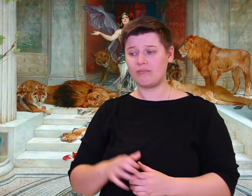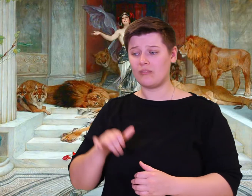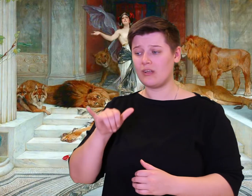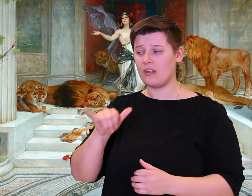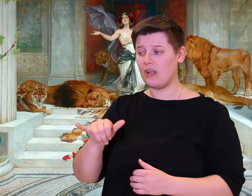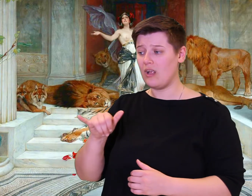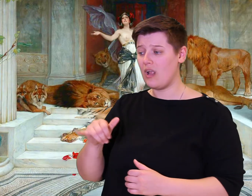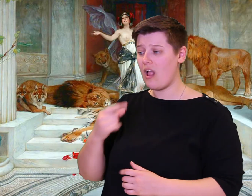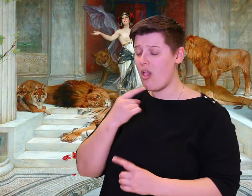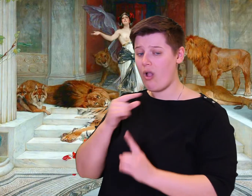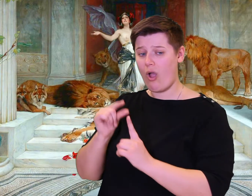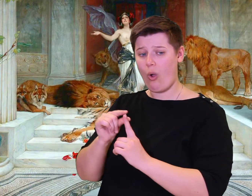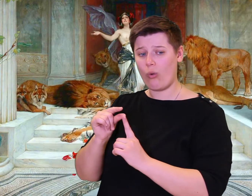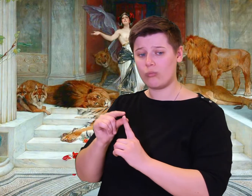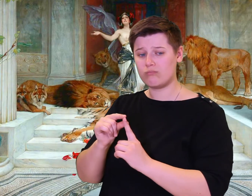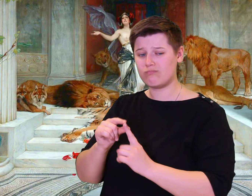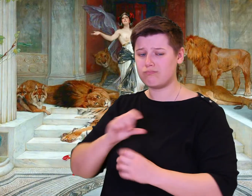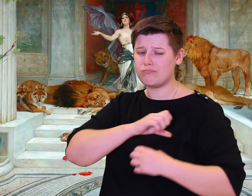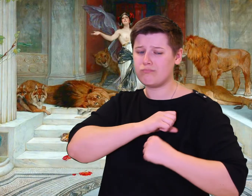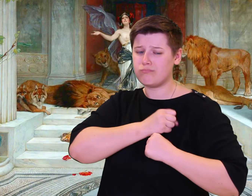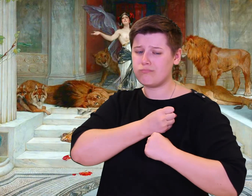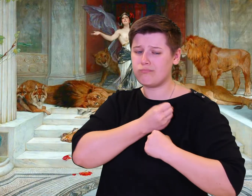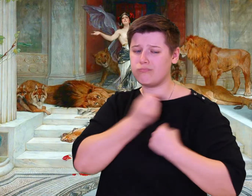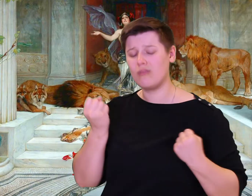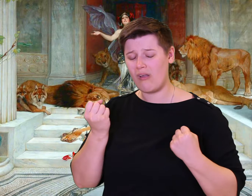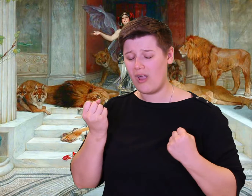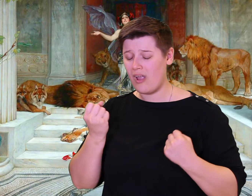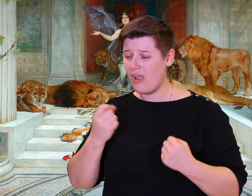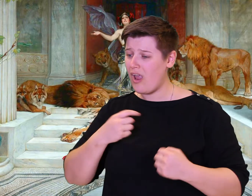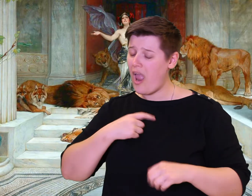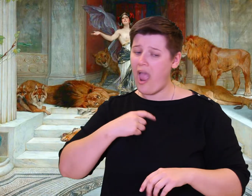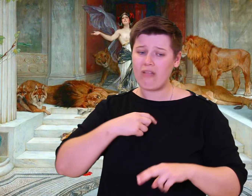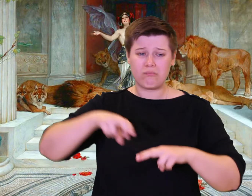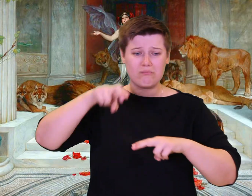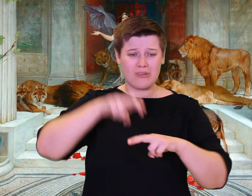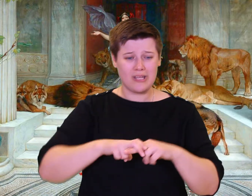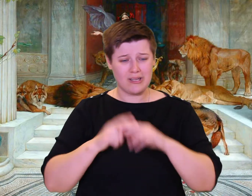Whenever you are absent, they exhaust me with constant lamentation.